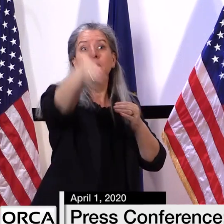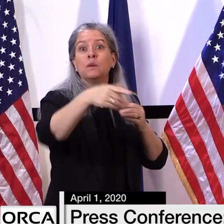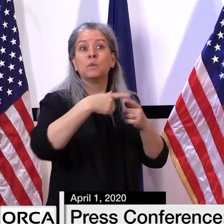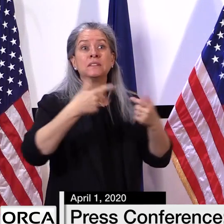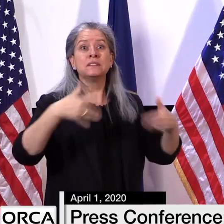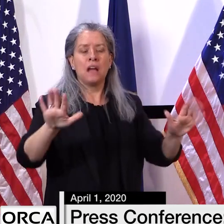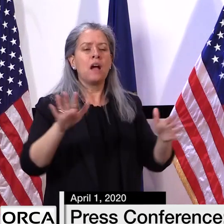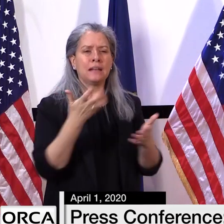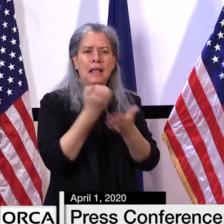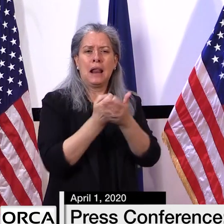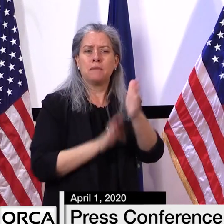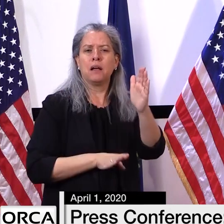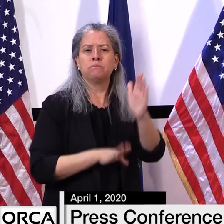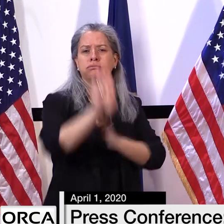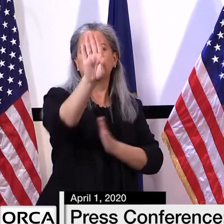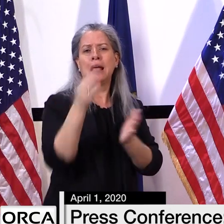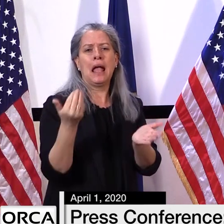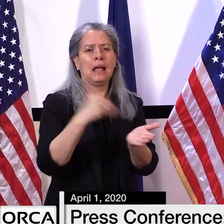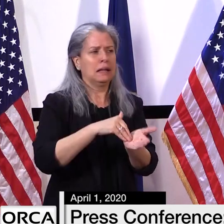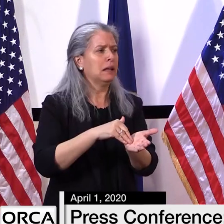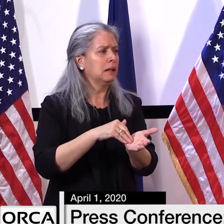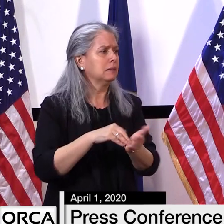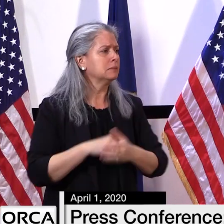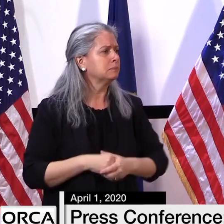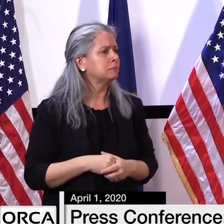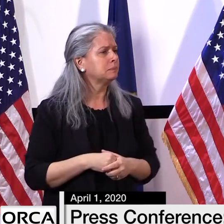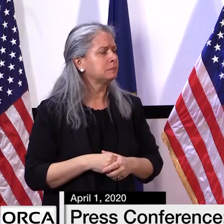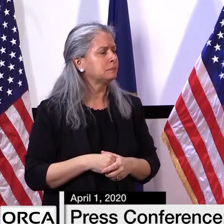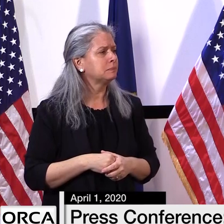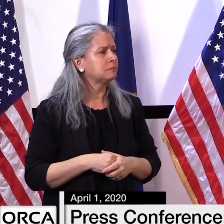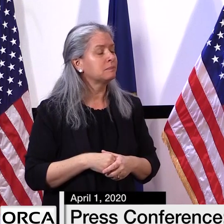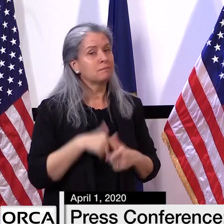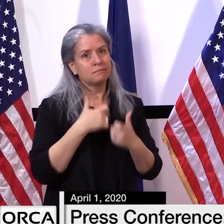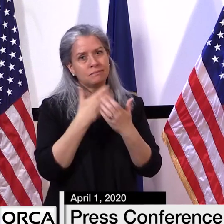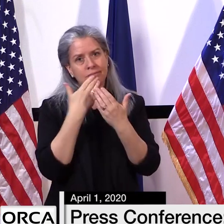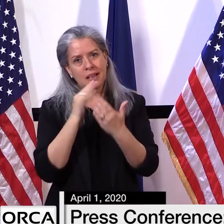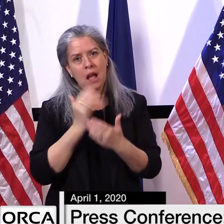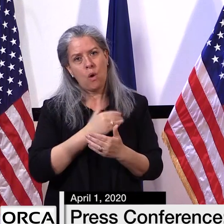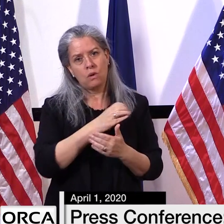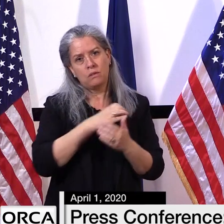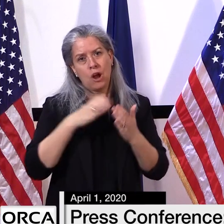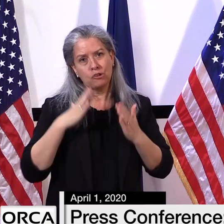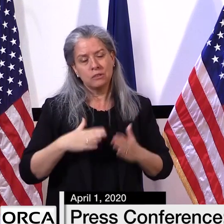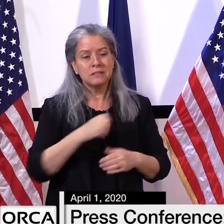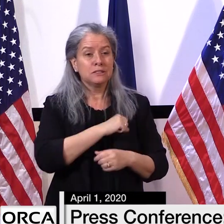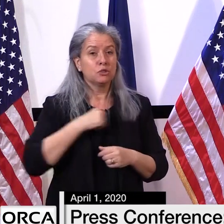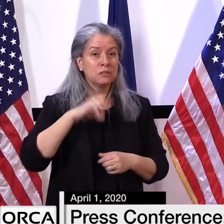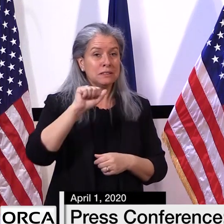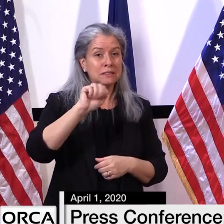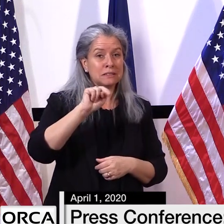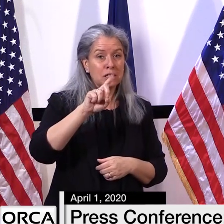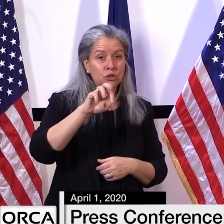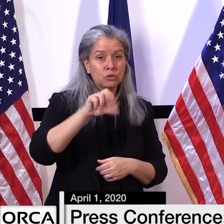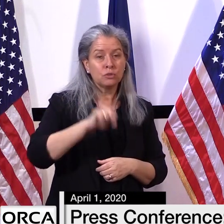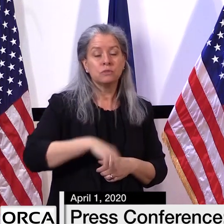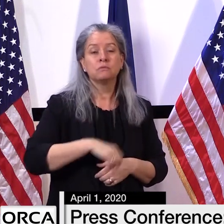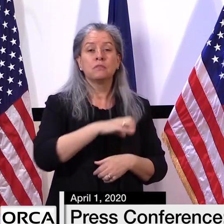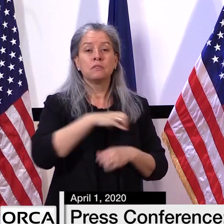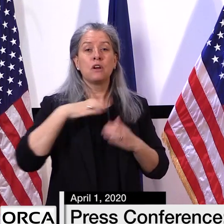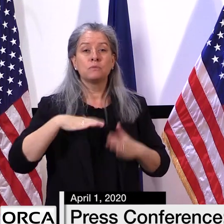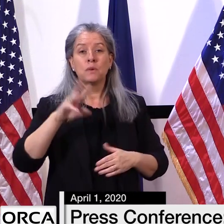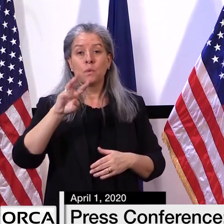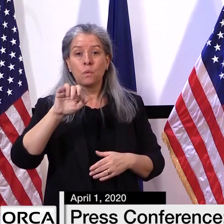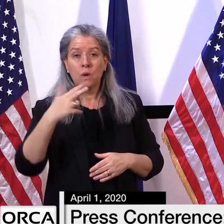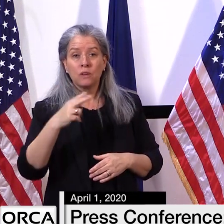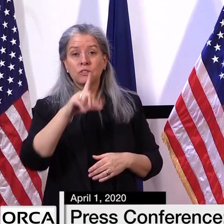recovery. I want to thank our congressional delegation, Senator Sanders, Congressman Welch, for their support